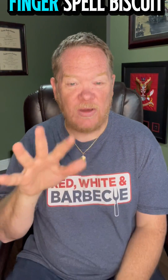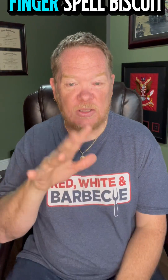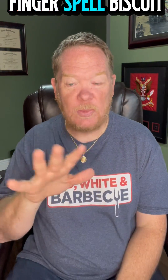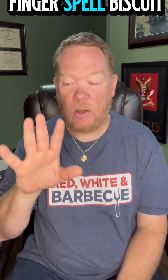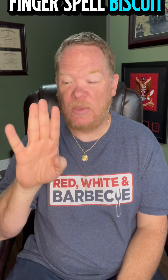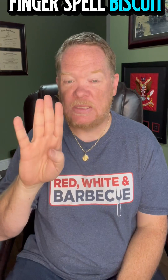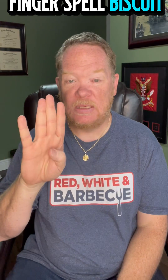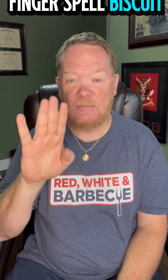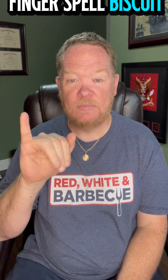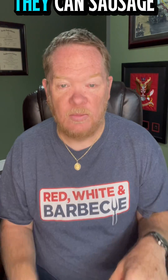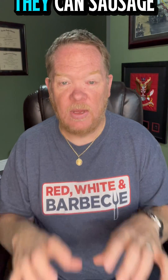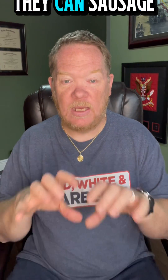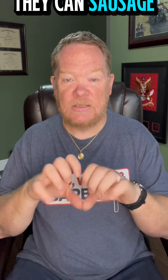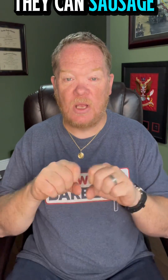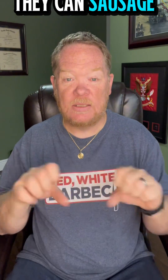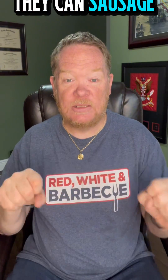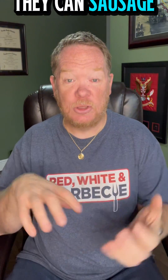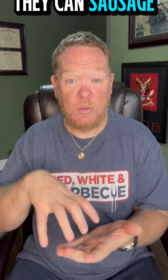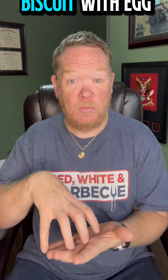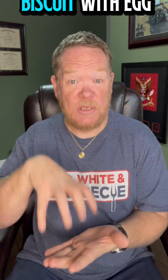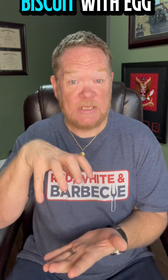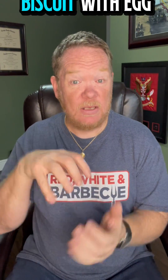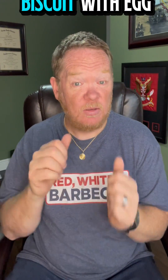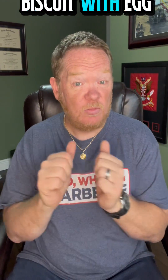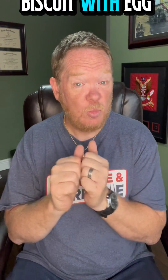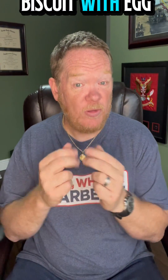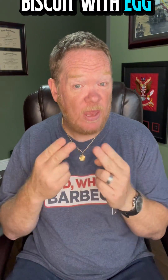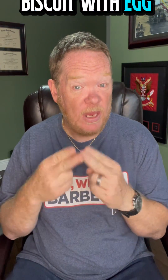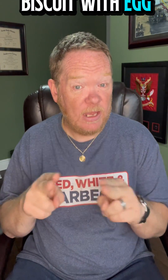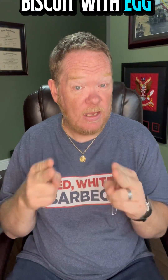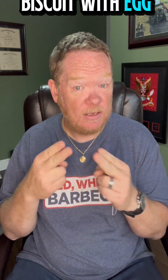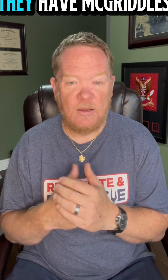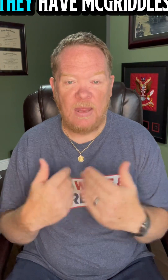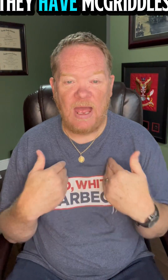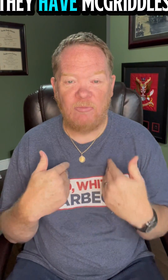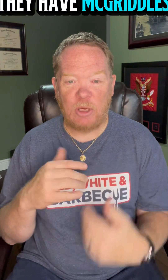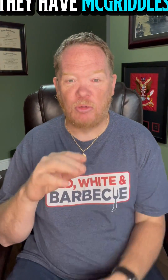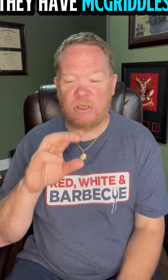spell biscuit. Thinking sausage biscuit with egg. They have McGriddles.